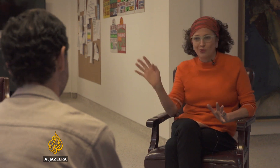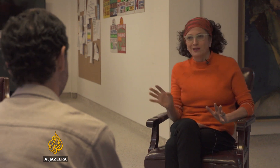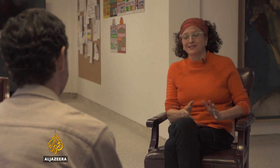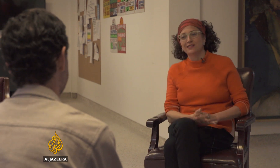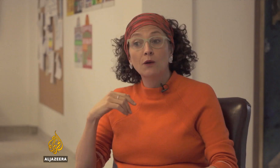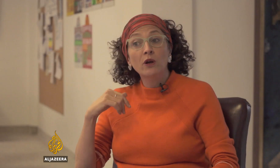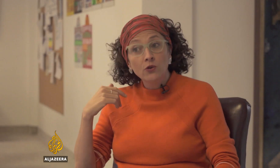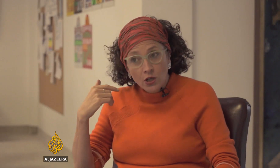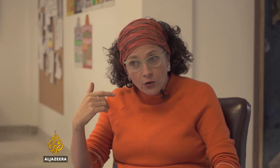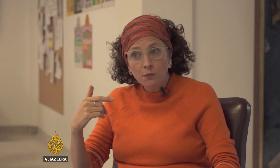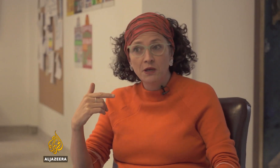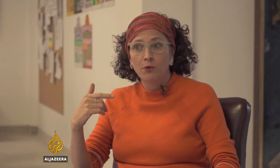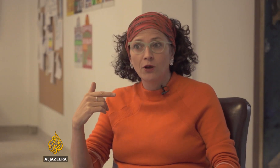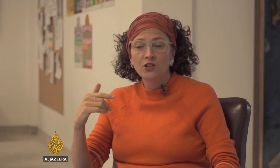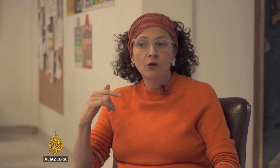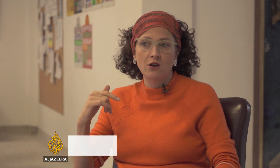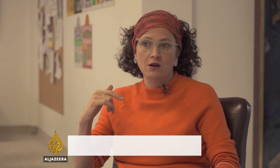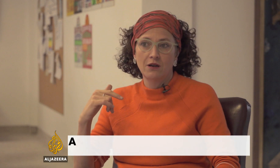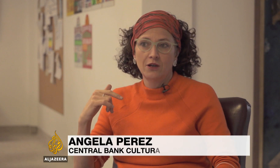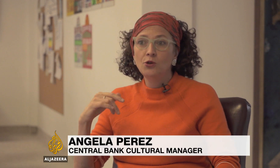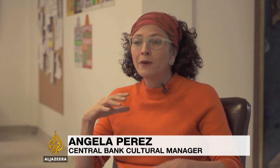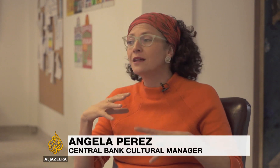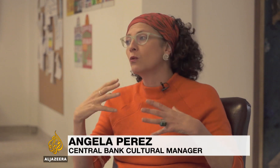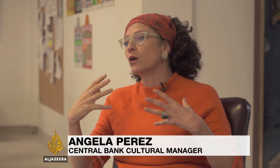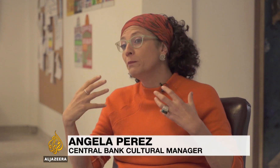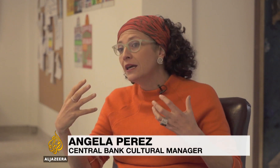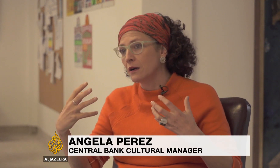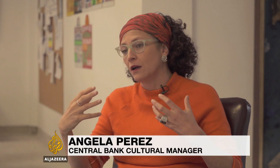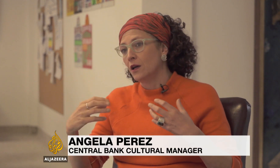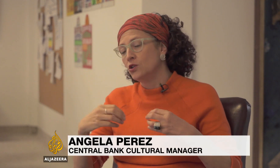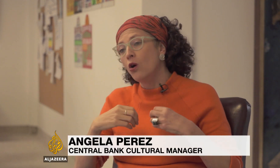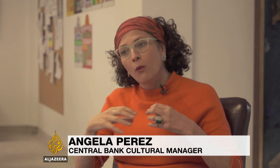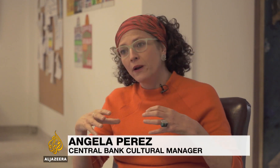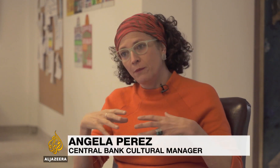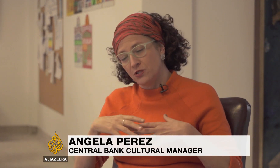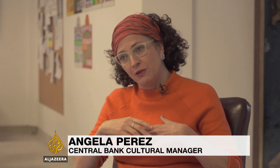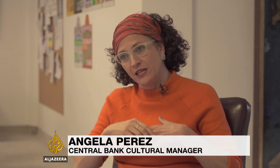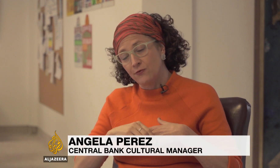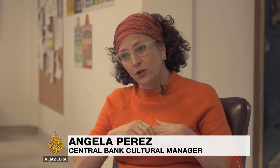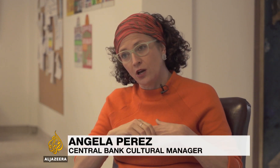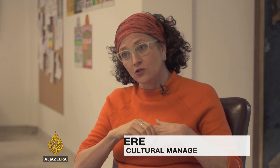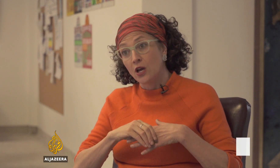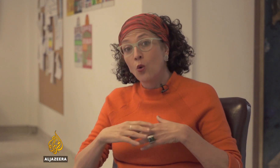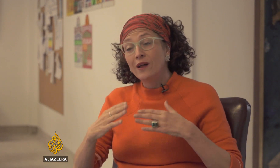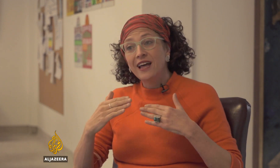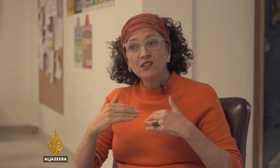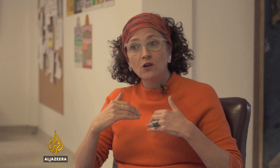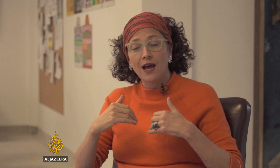peace. When you include people, you learn. You make the world bigger. You open possibilities for the country. What they taught